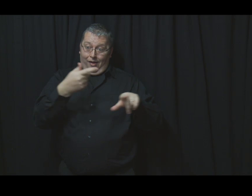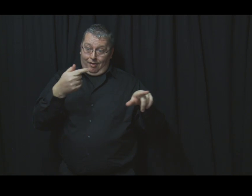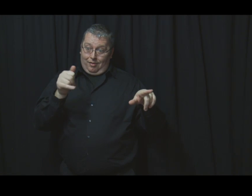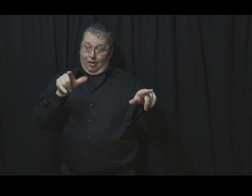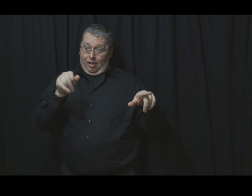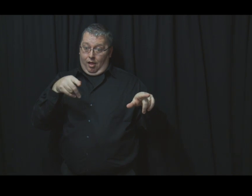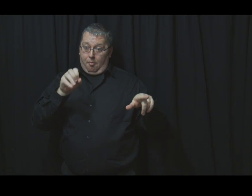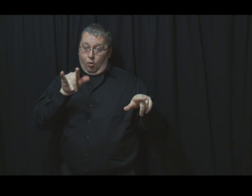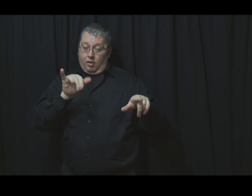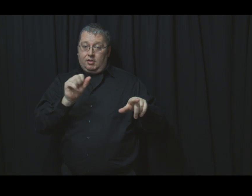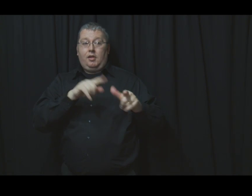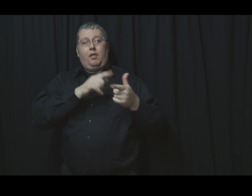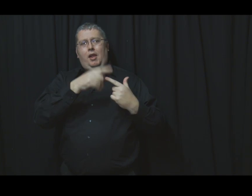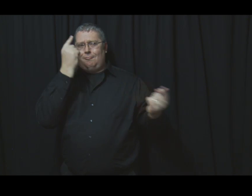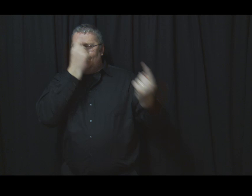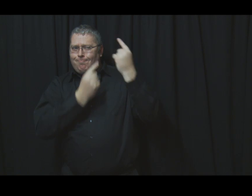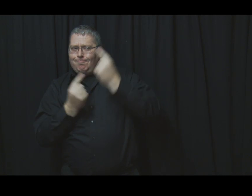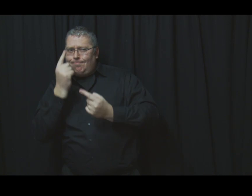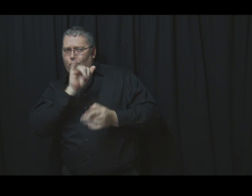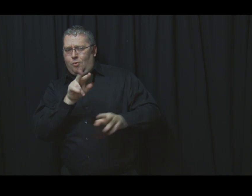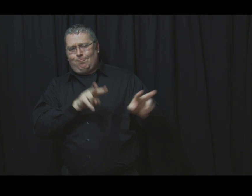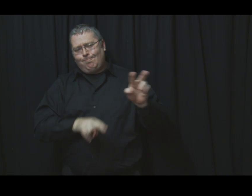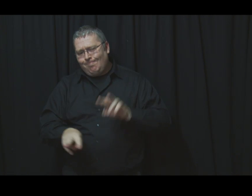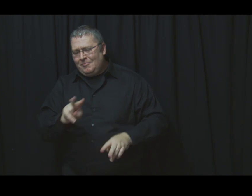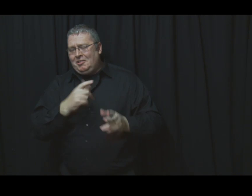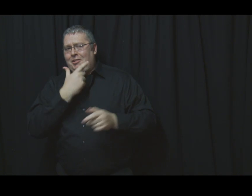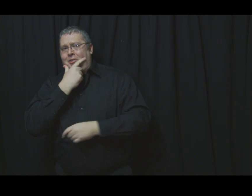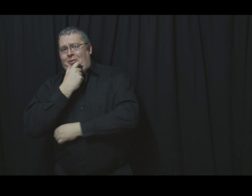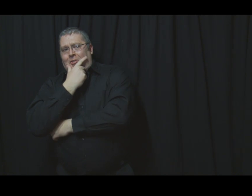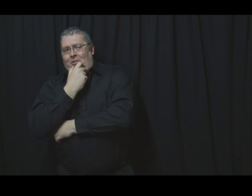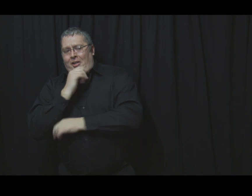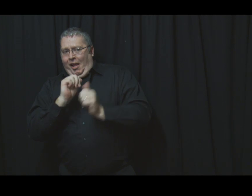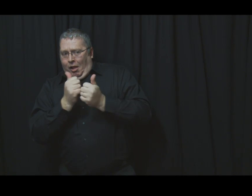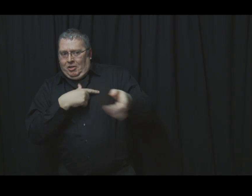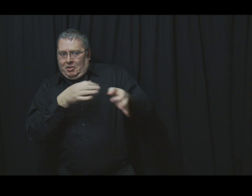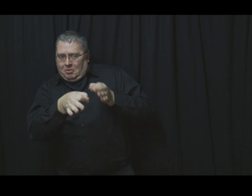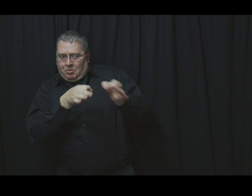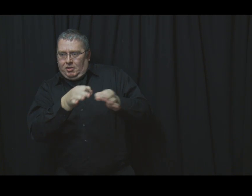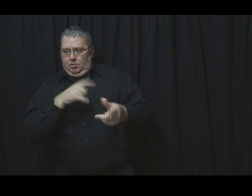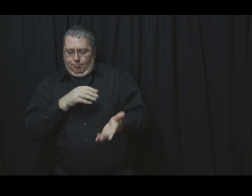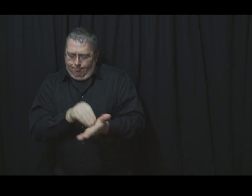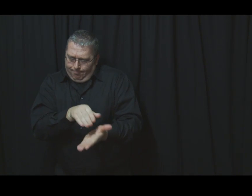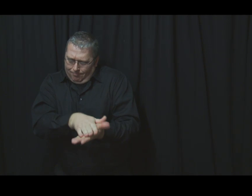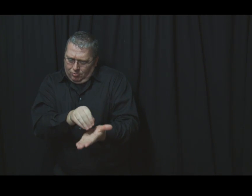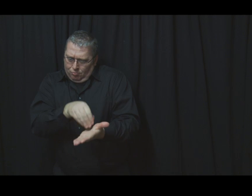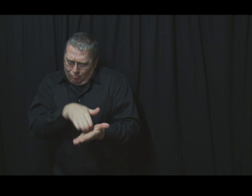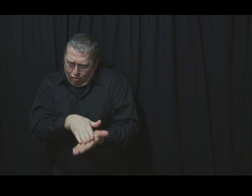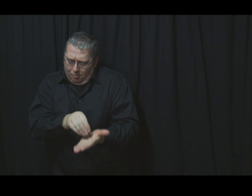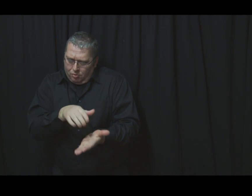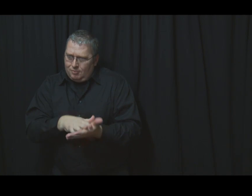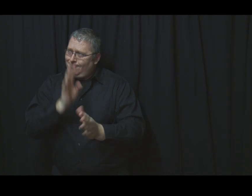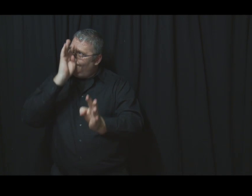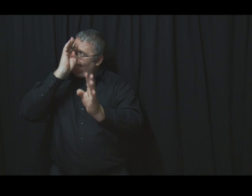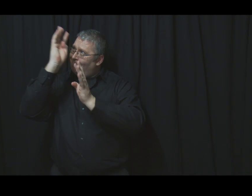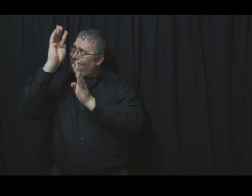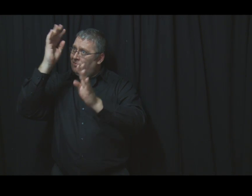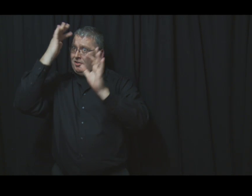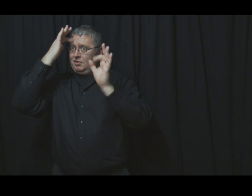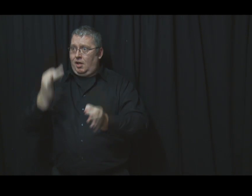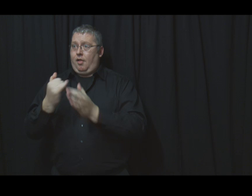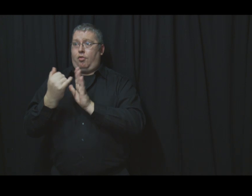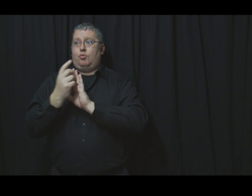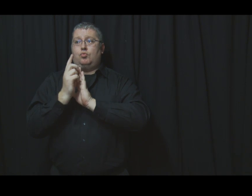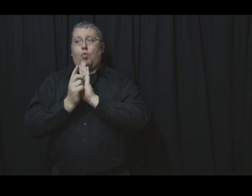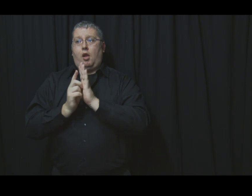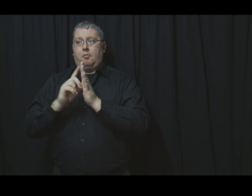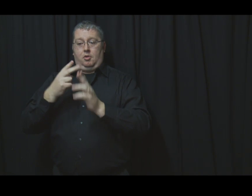actually pondered these things and how do you explain this? And in his notes, actually, he came up with this diagram here, a